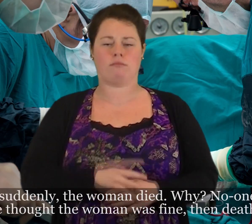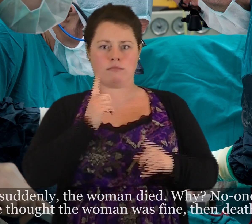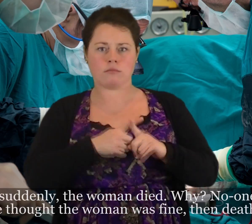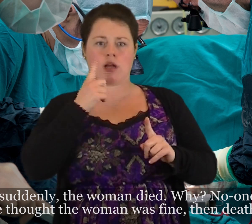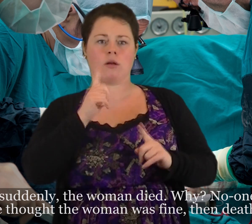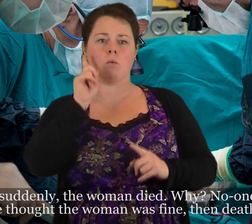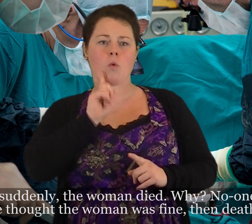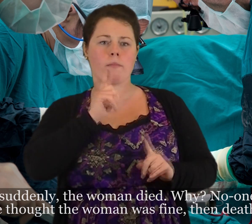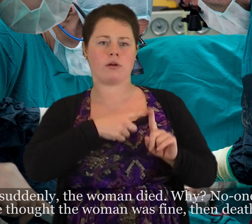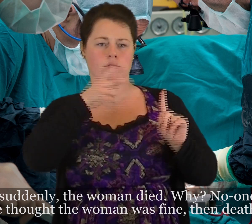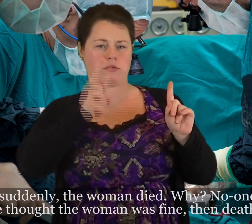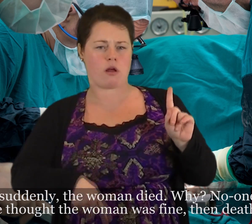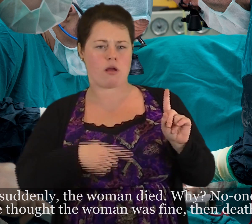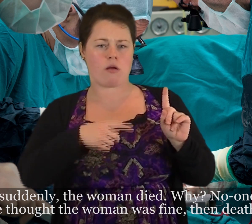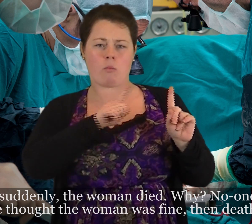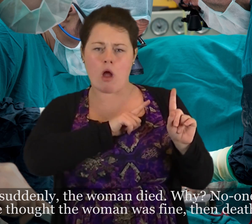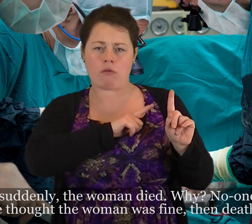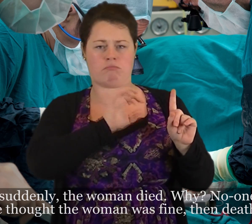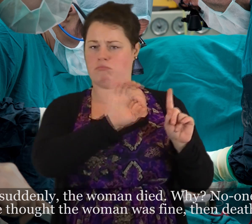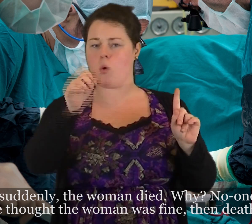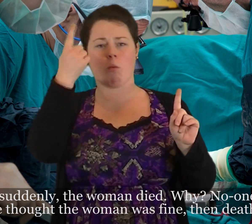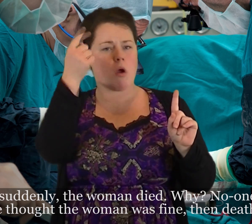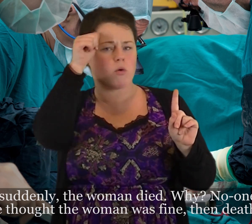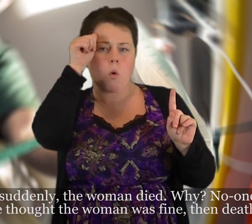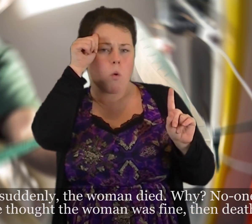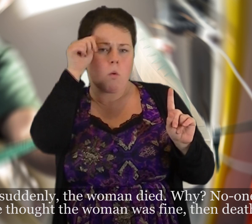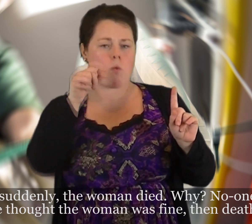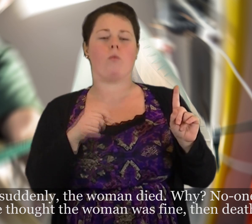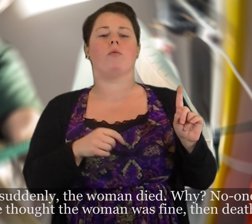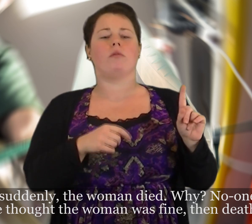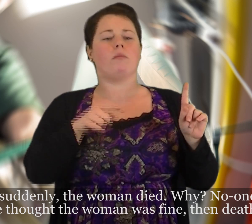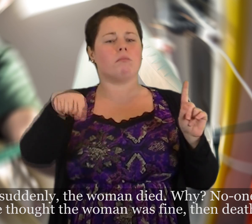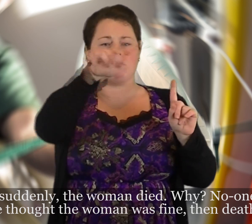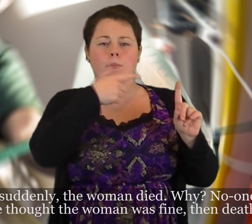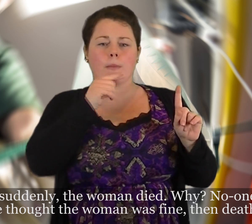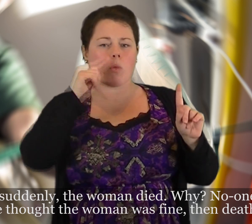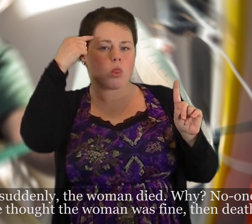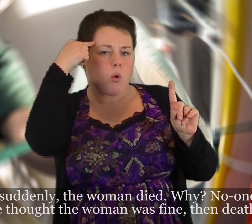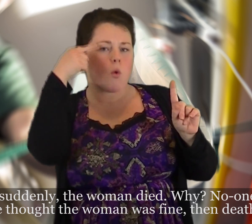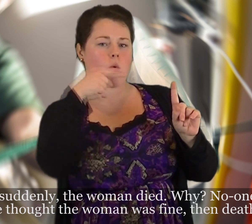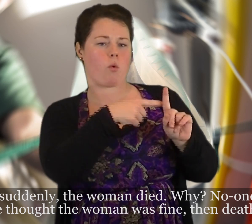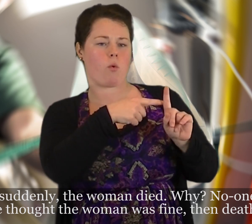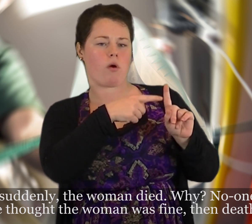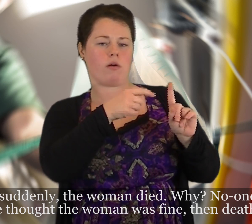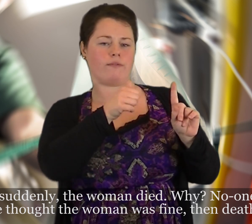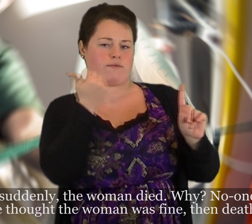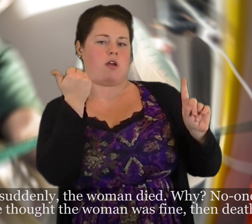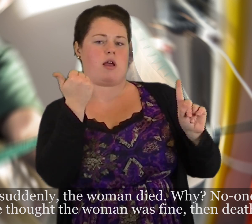Nobody expected it. The doctors no doubt had done their best, and the surgeon, and it wasn't a life-threatening thing. And this